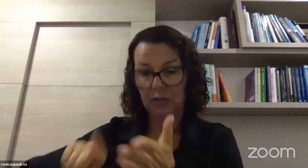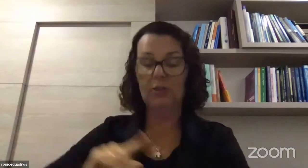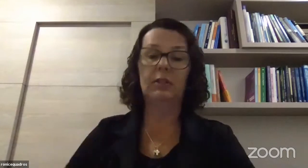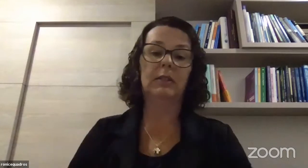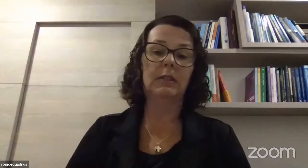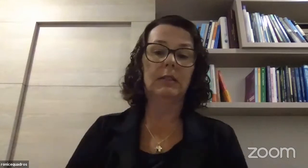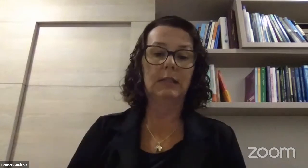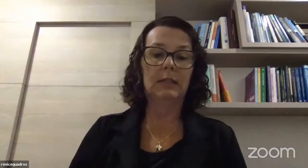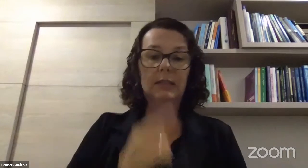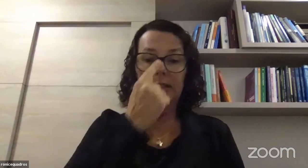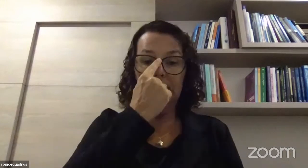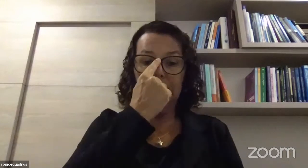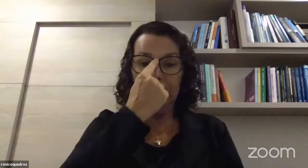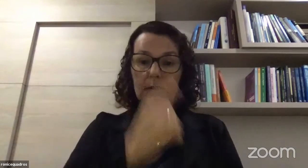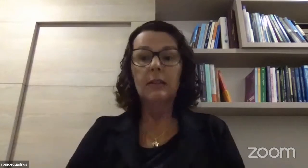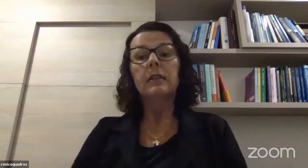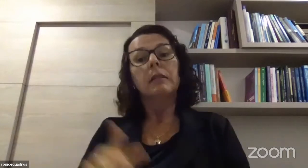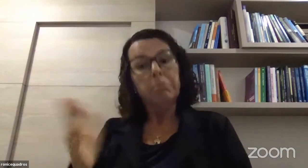their own work?